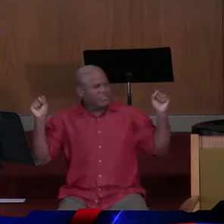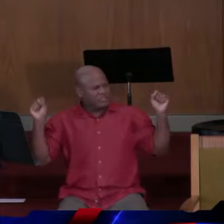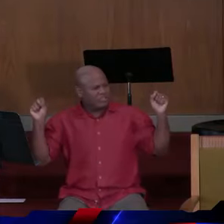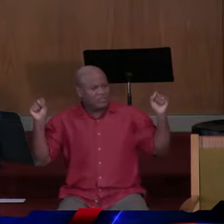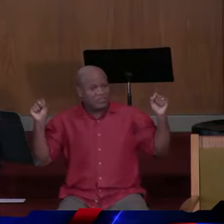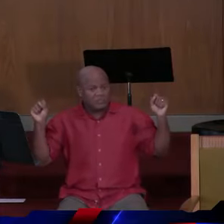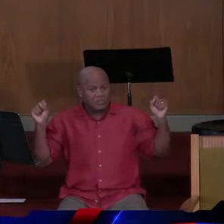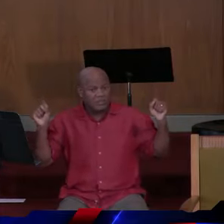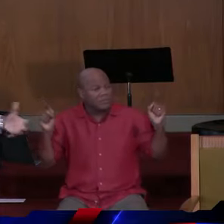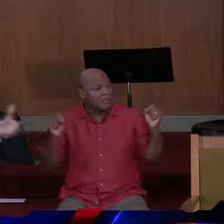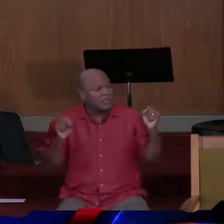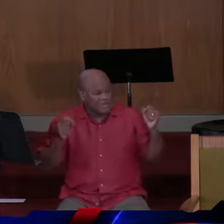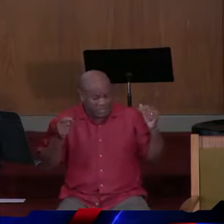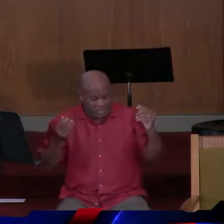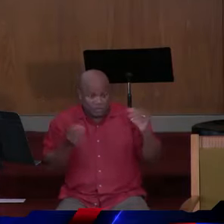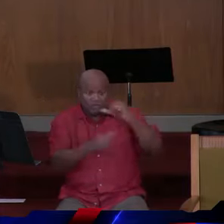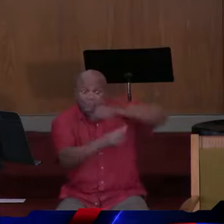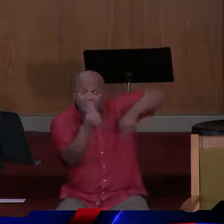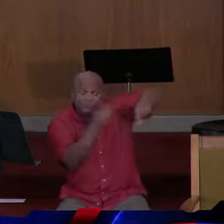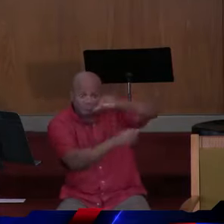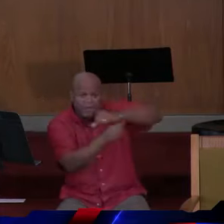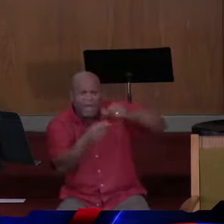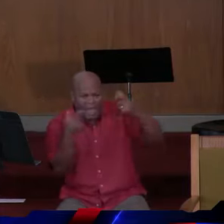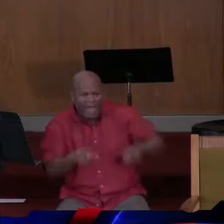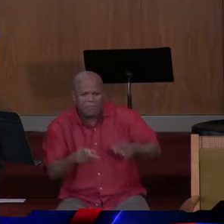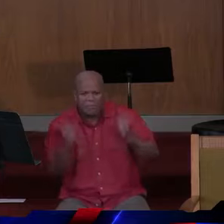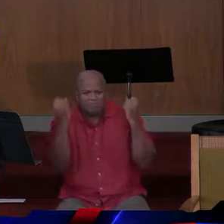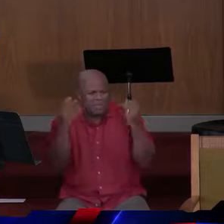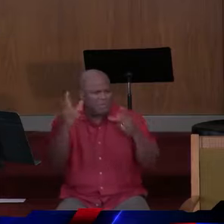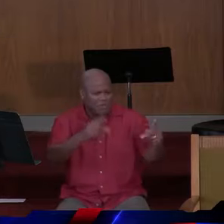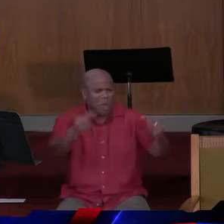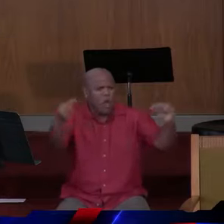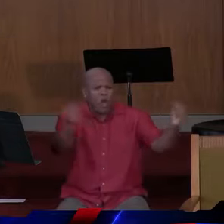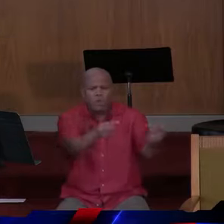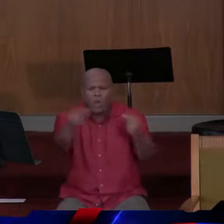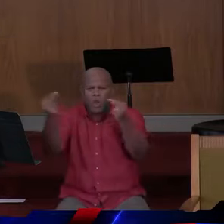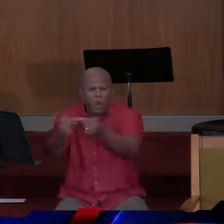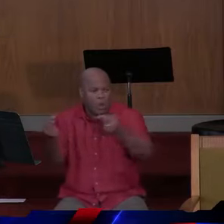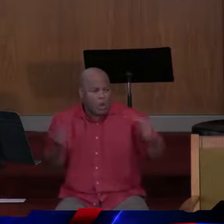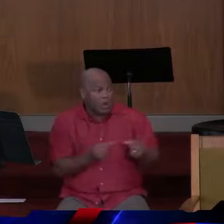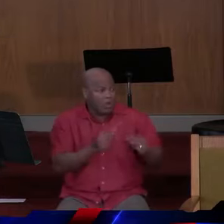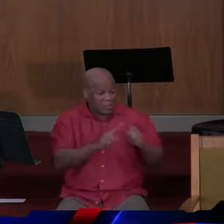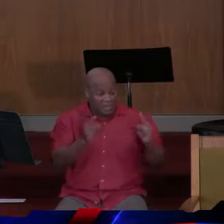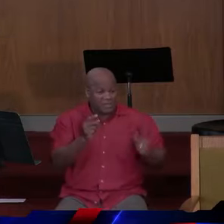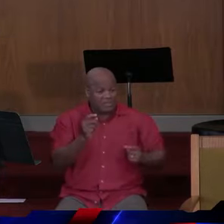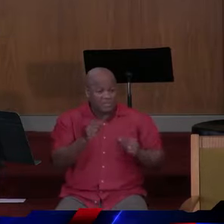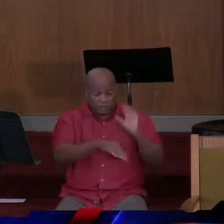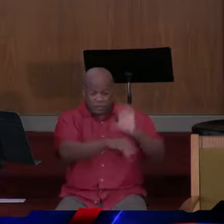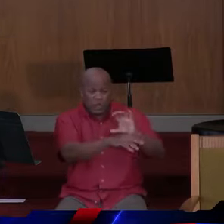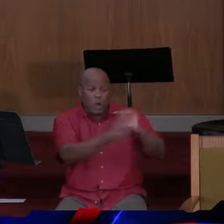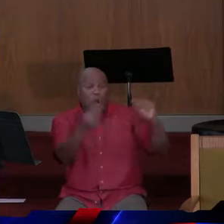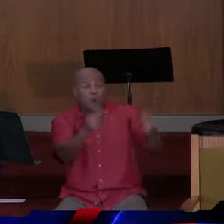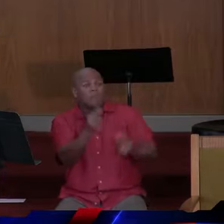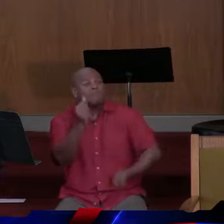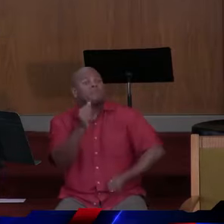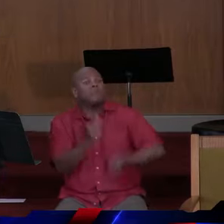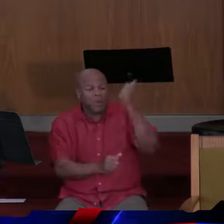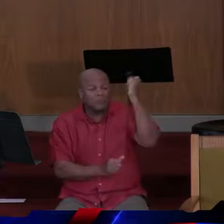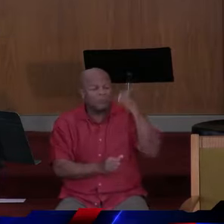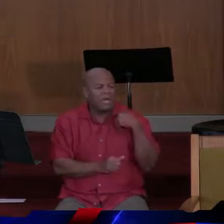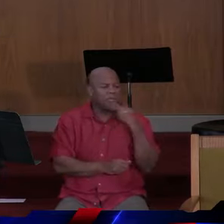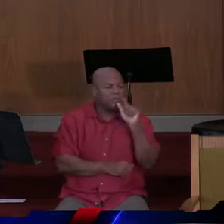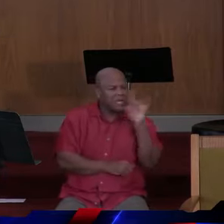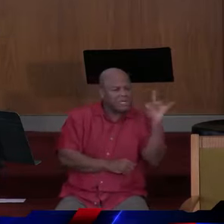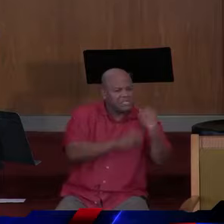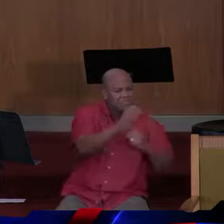Now, there is injury in the fellowship, but most church hurt, from my 28 years of experience, comes